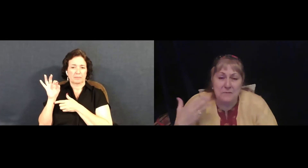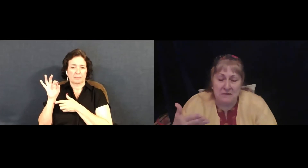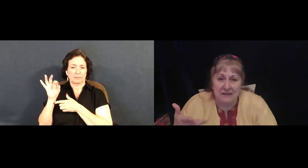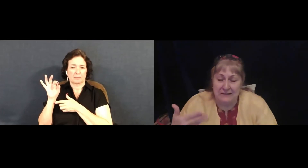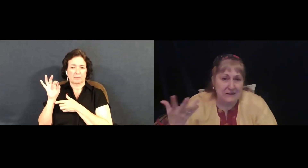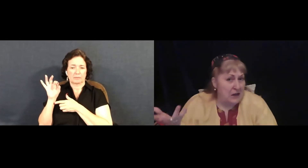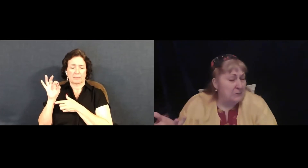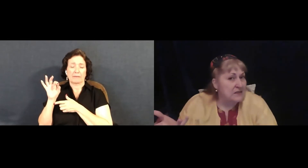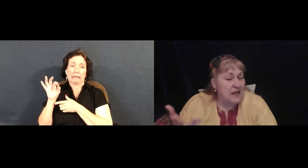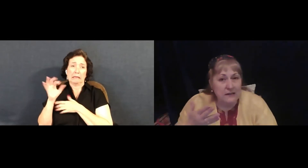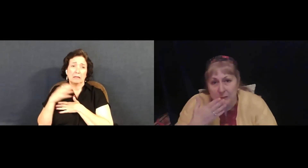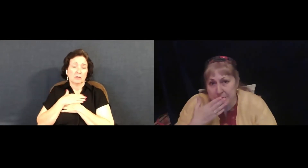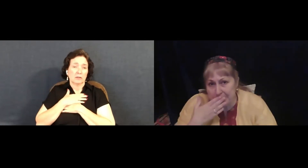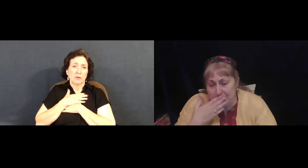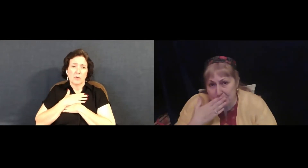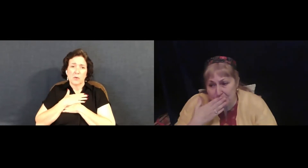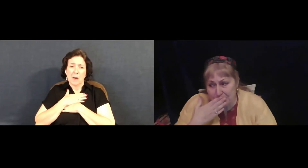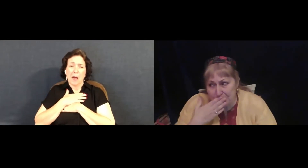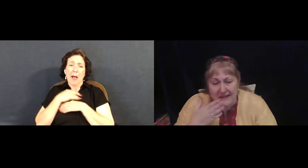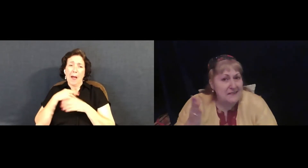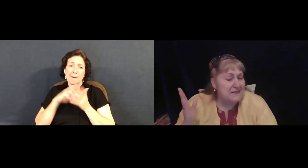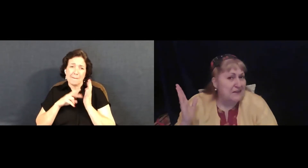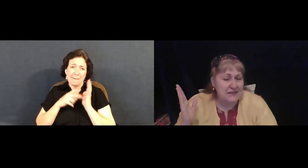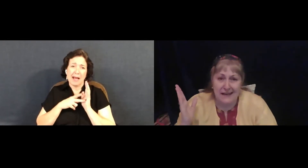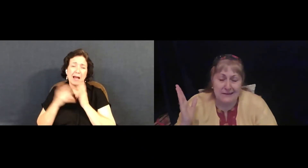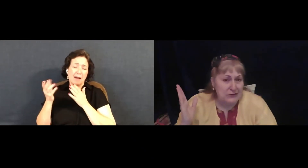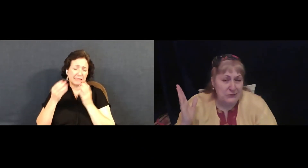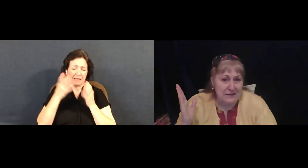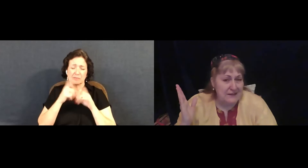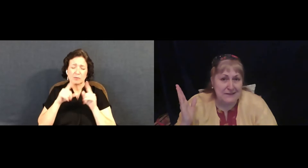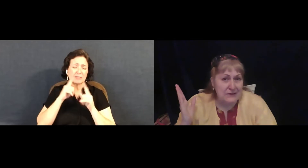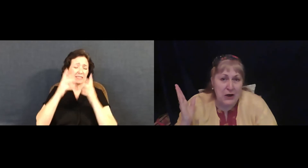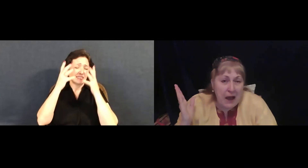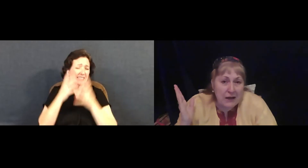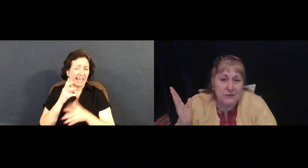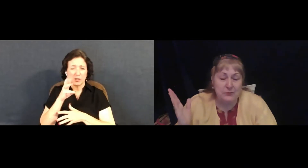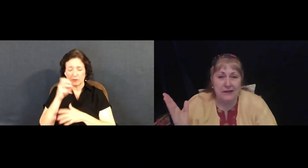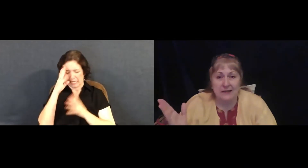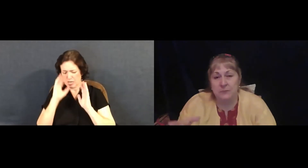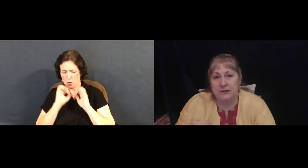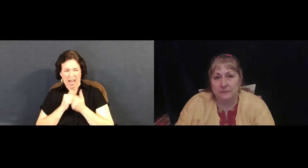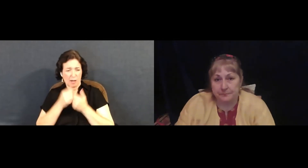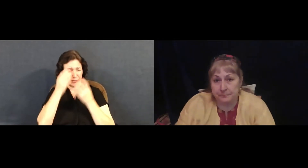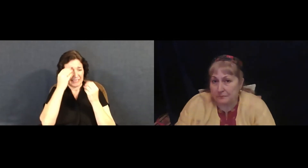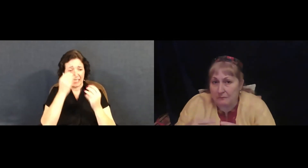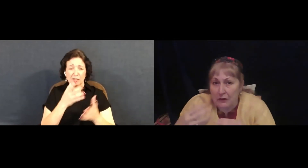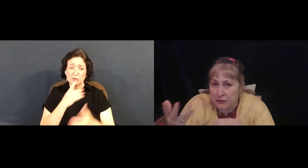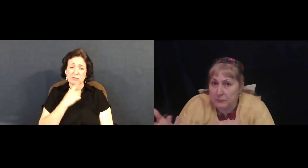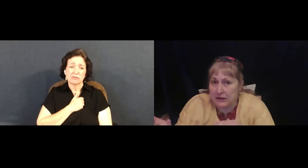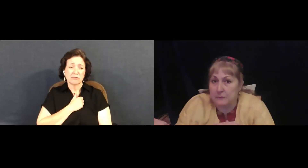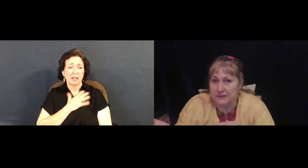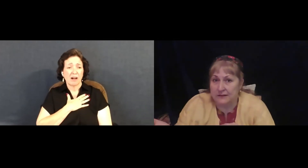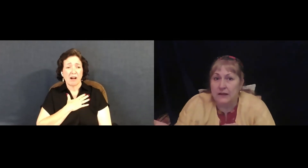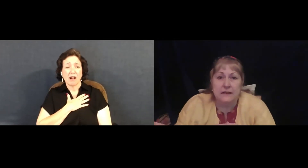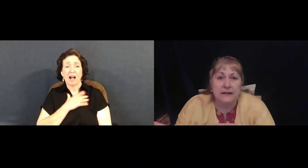"I've been meaning to come and tell you, but such sad news, I didn't know how to break it." But from